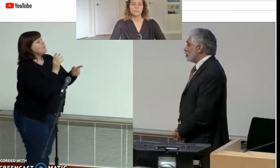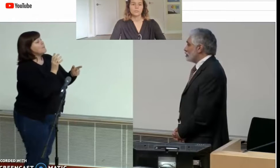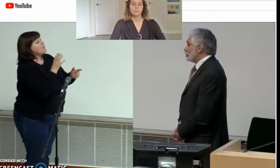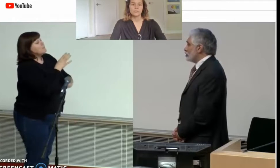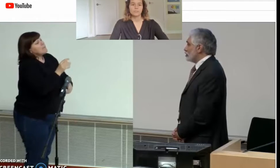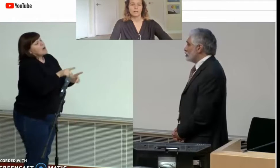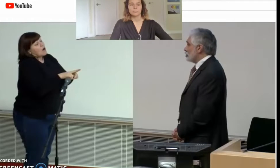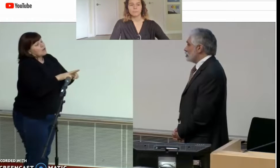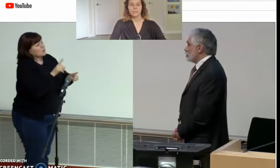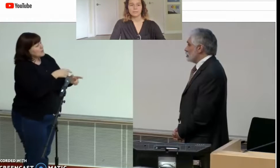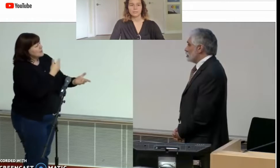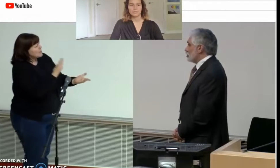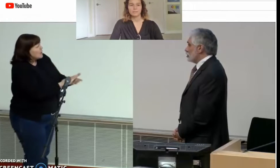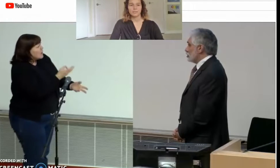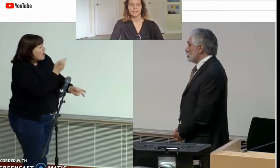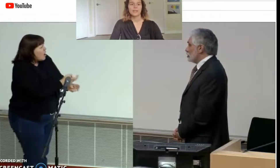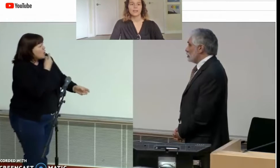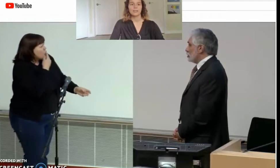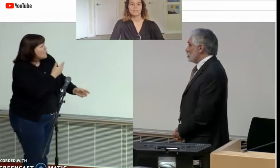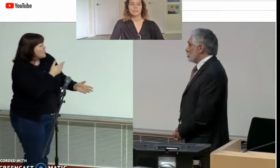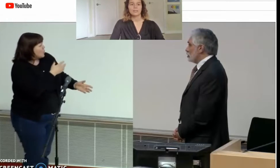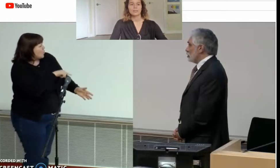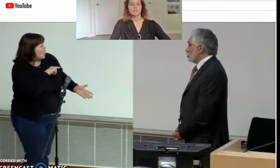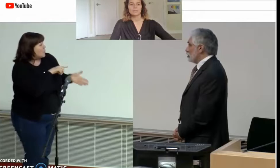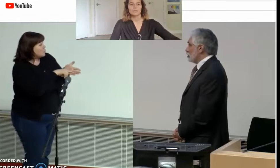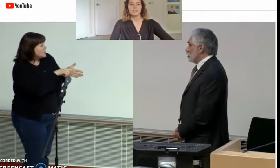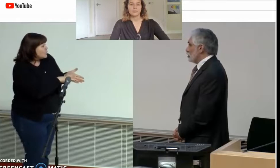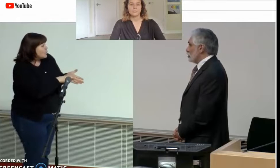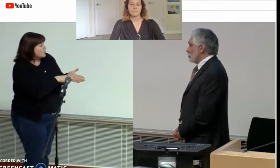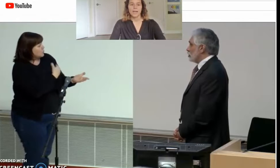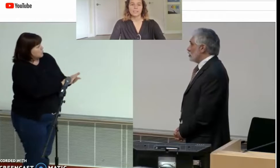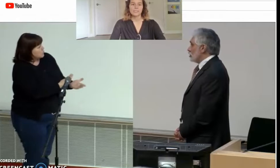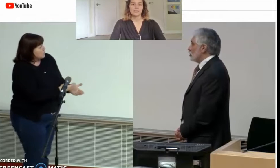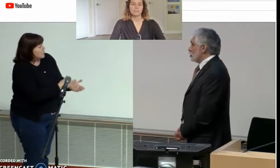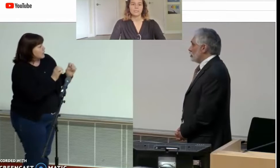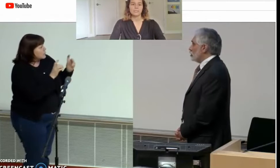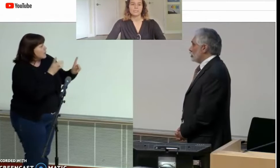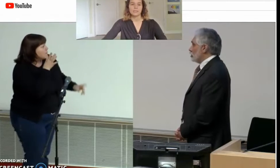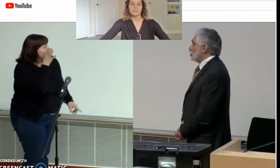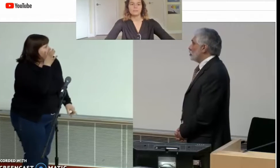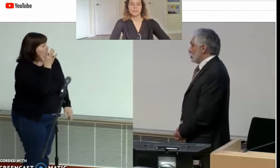So what's involved with meeting with those deaf clientele? Giving them the facts and the research that you've done